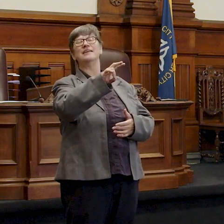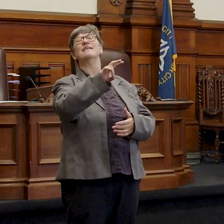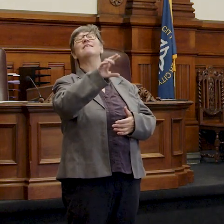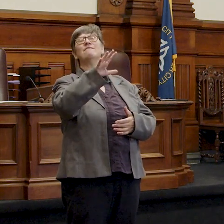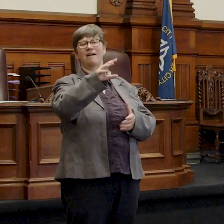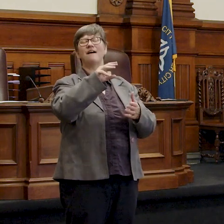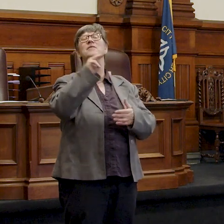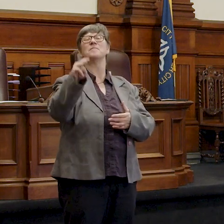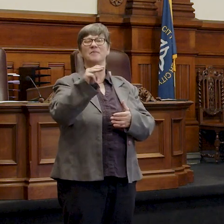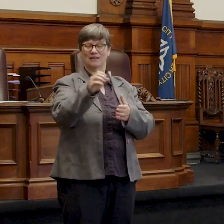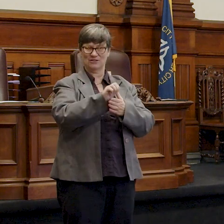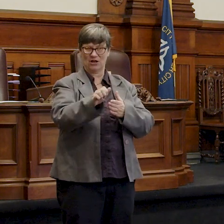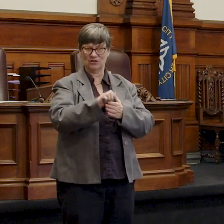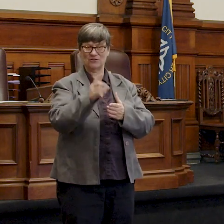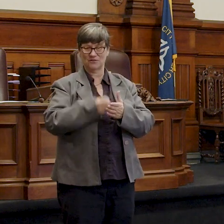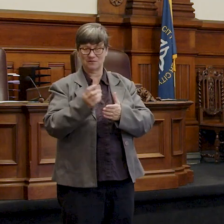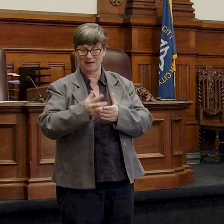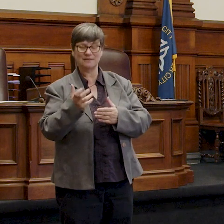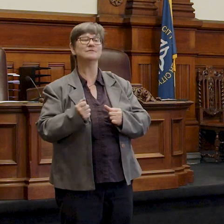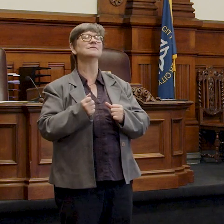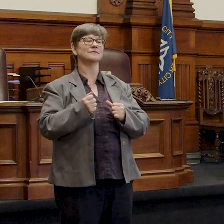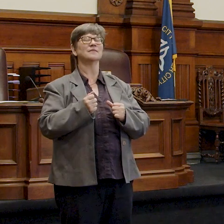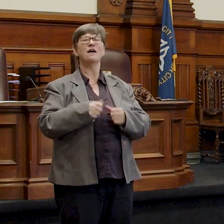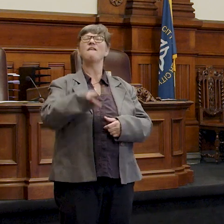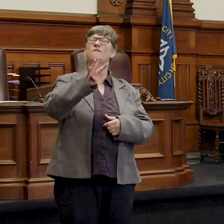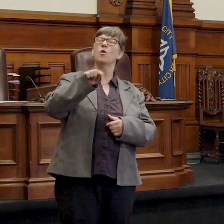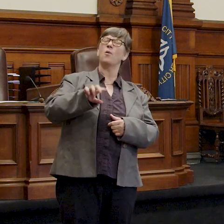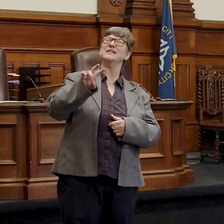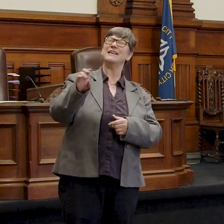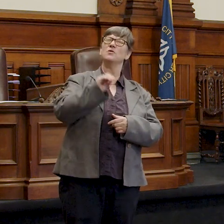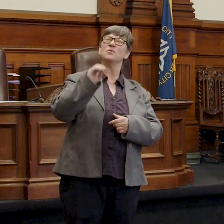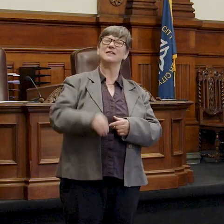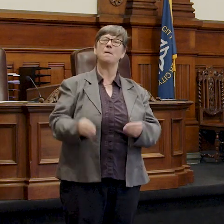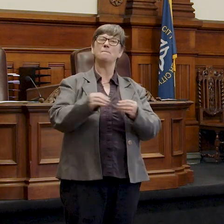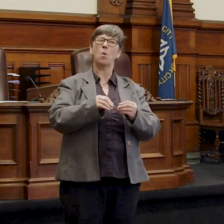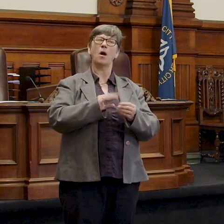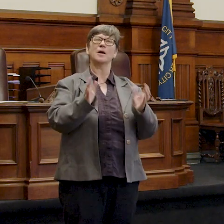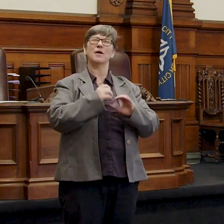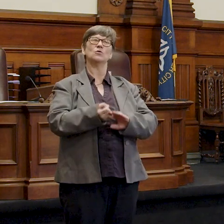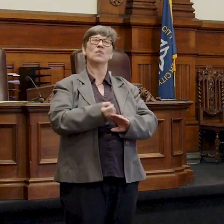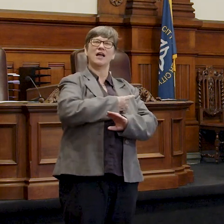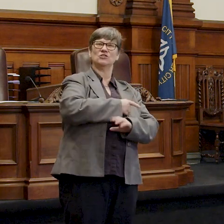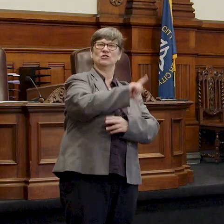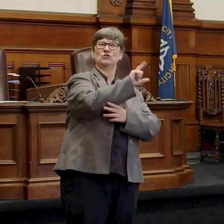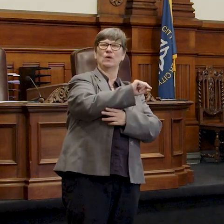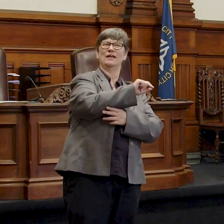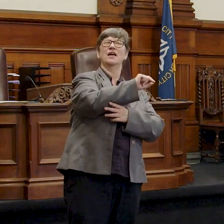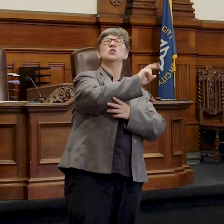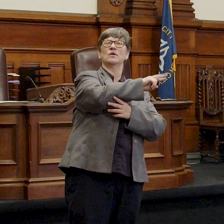increase of $30.5 million or 4.7% over our amended 2022-23